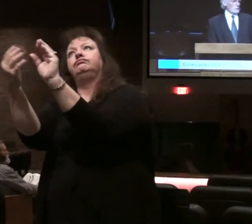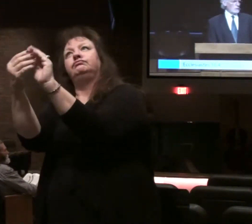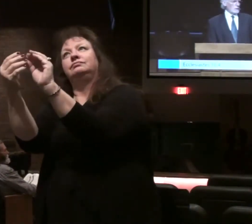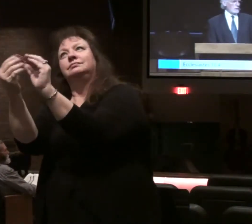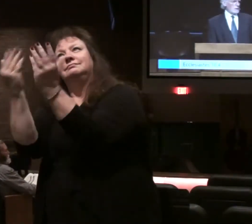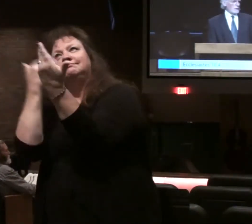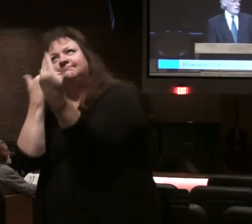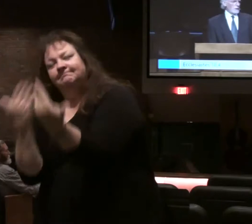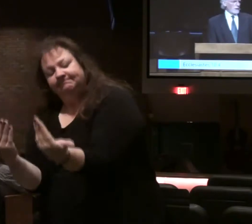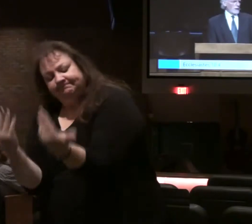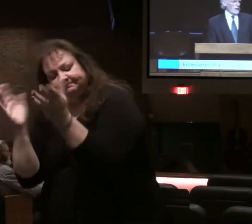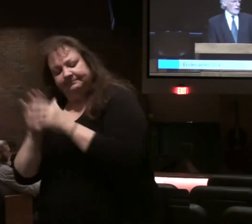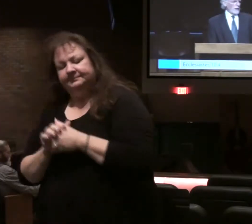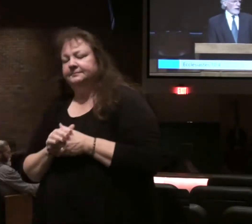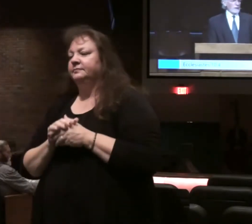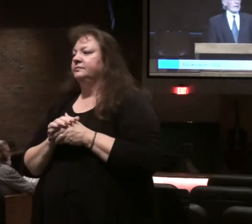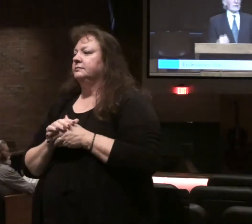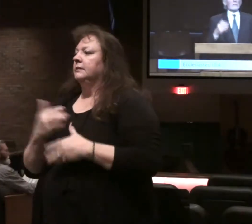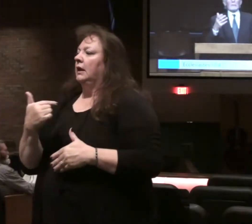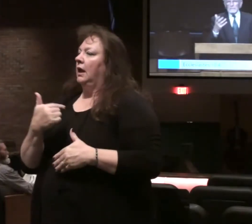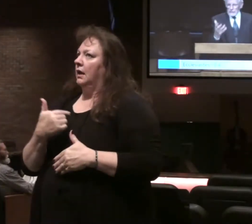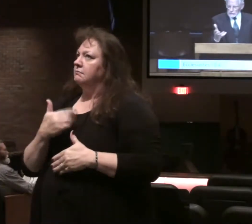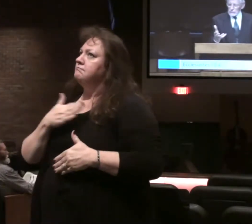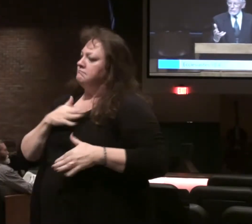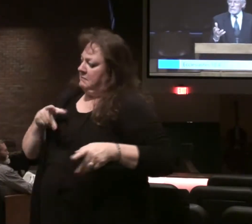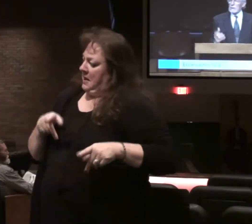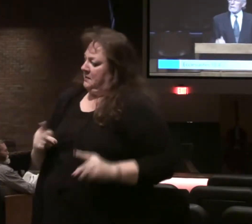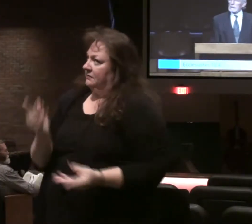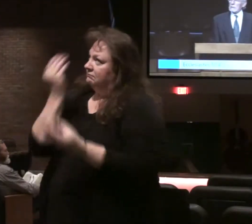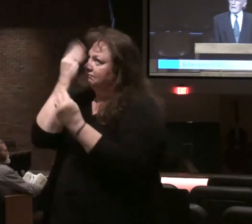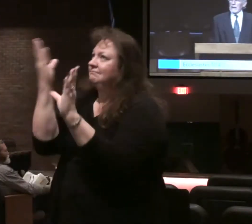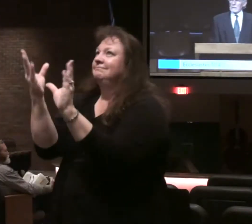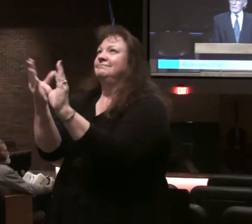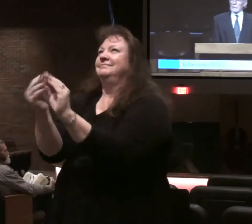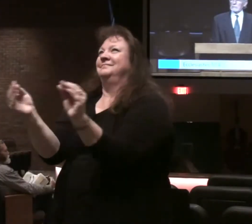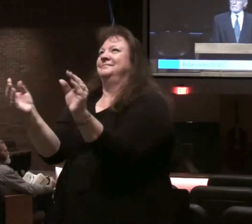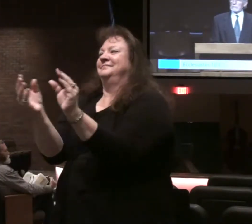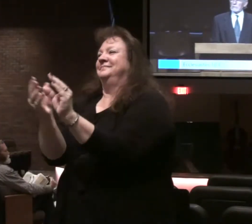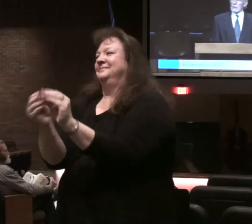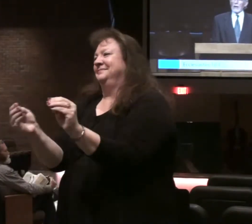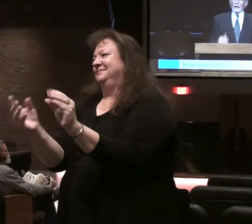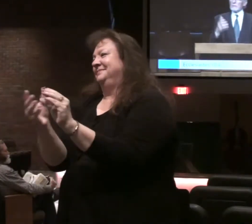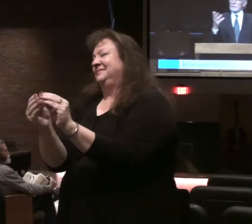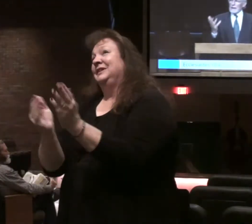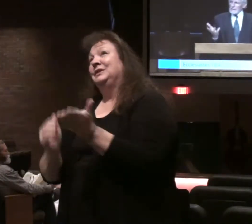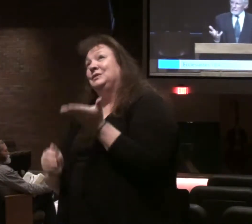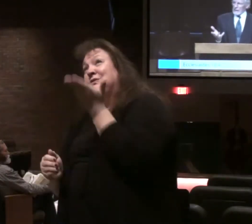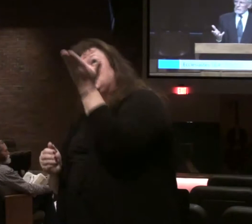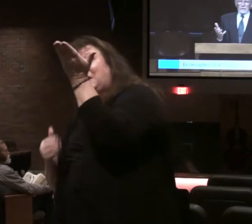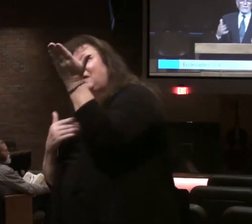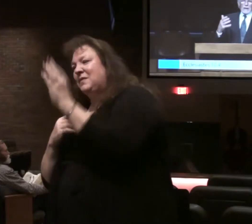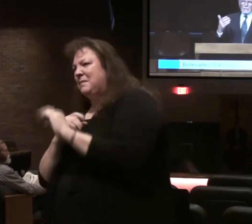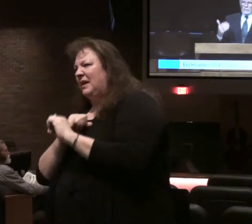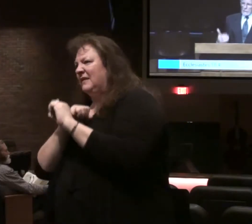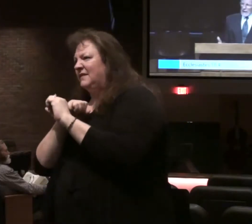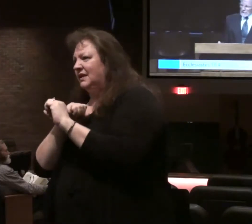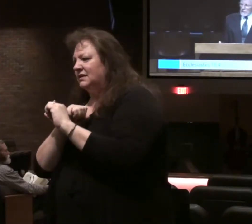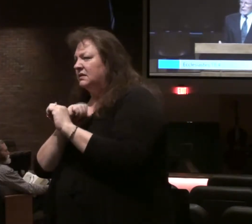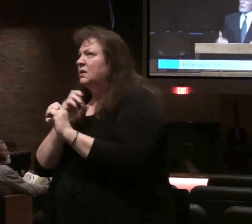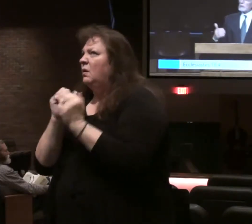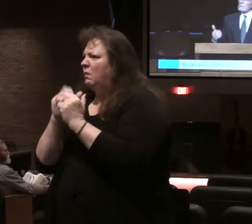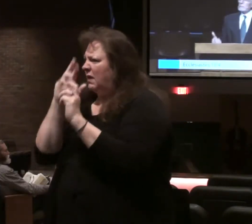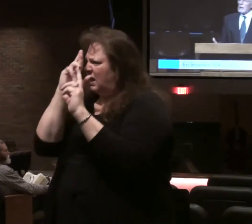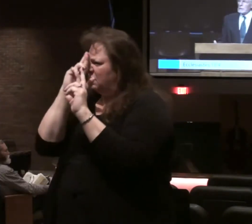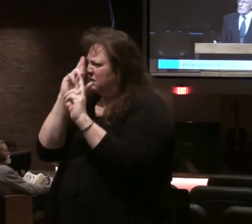you. I count it a privilege to be able to offer my defense. It's done